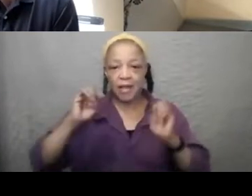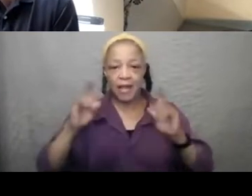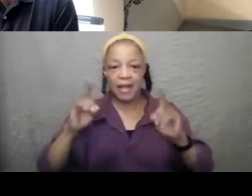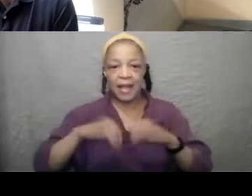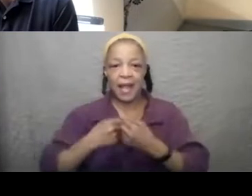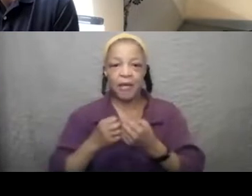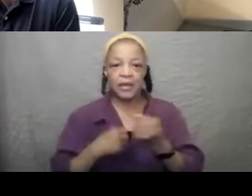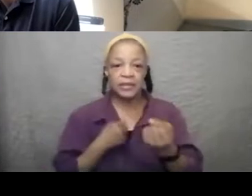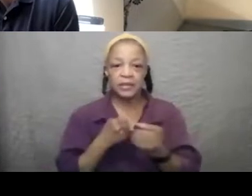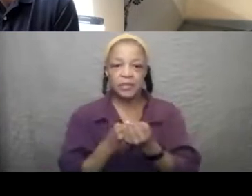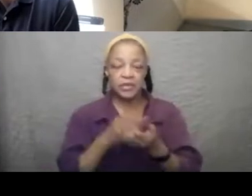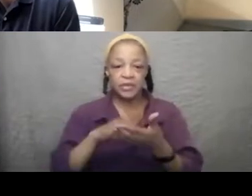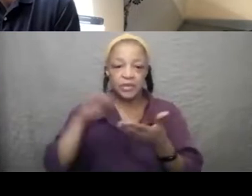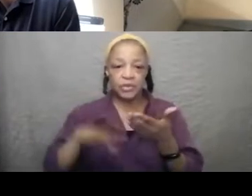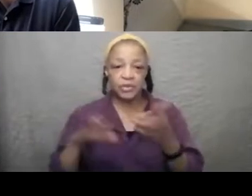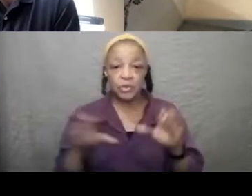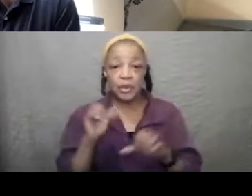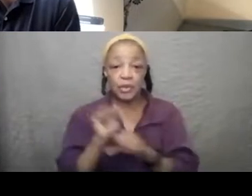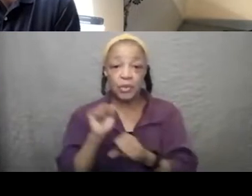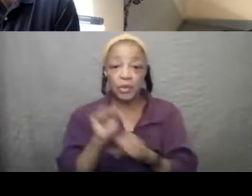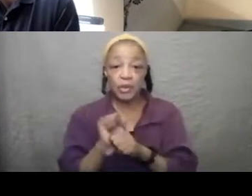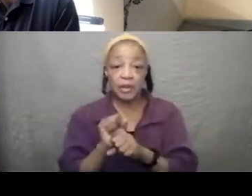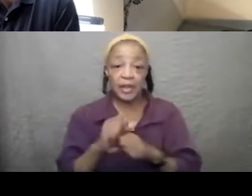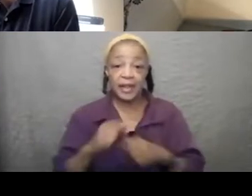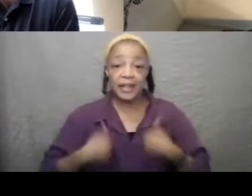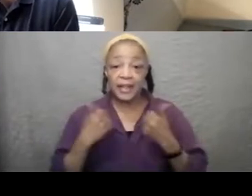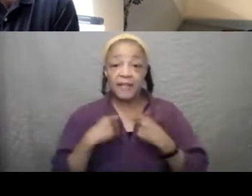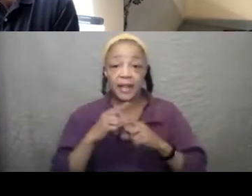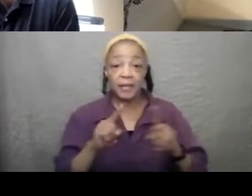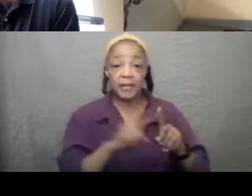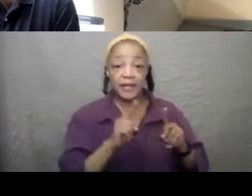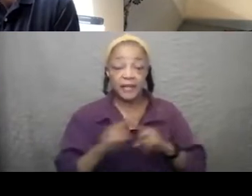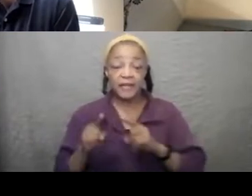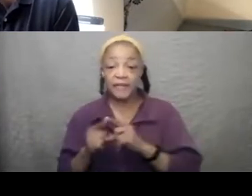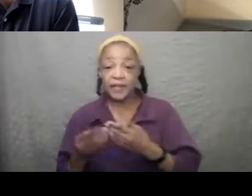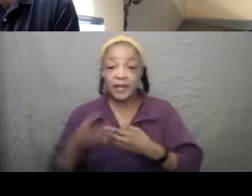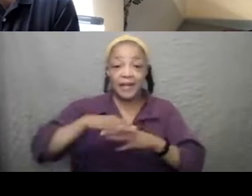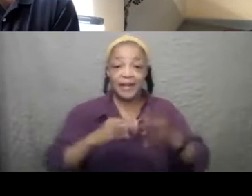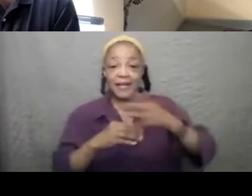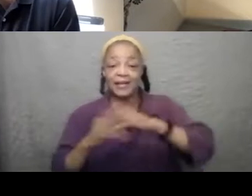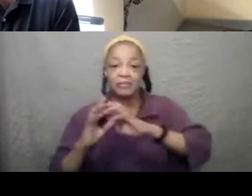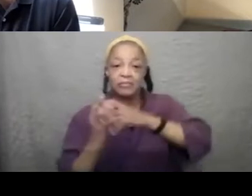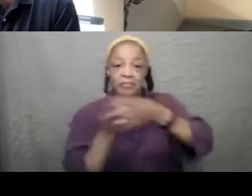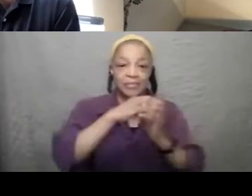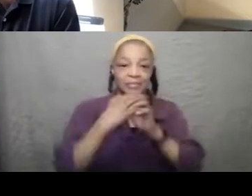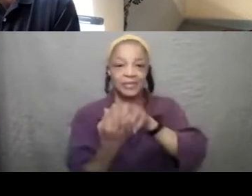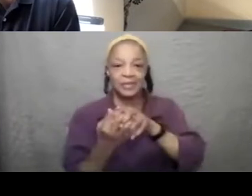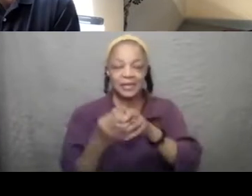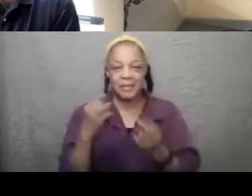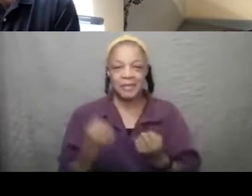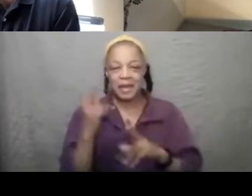support students doing this work, living at many different intersections, as many folks have brought up.